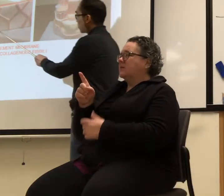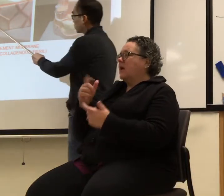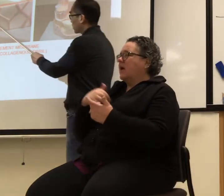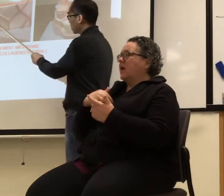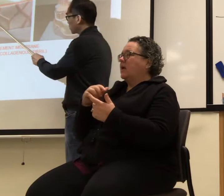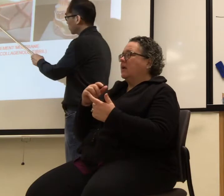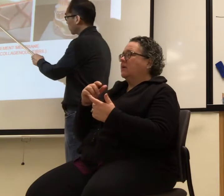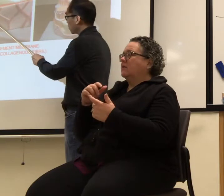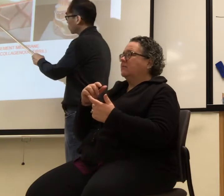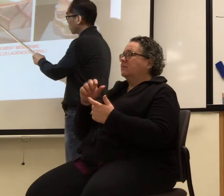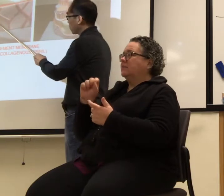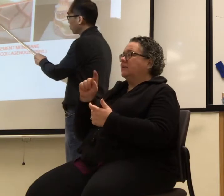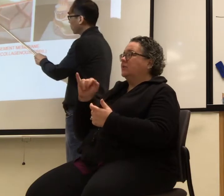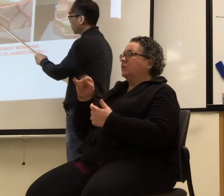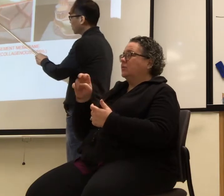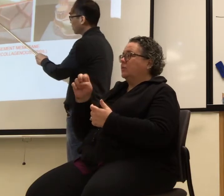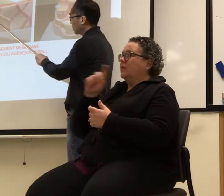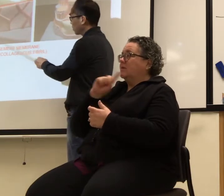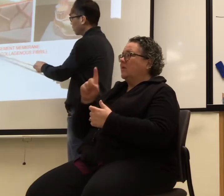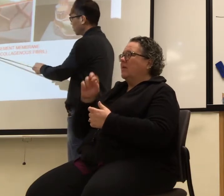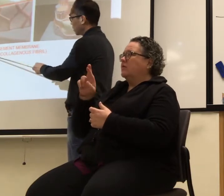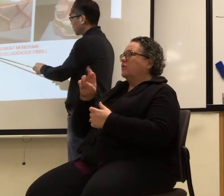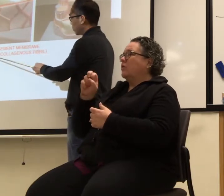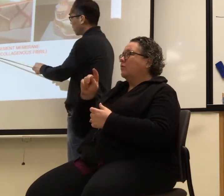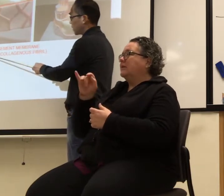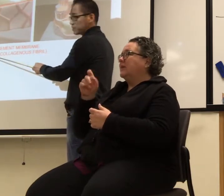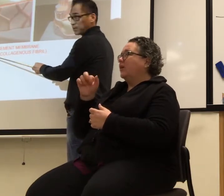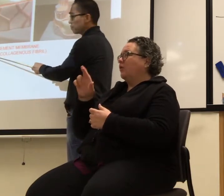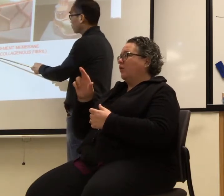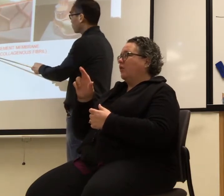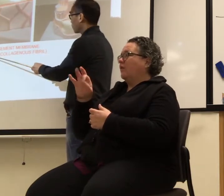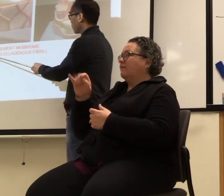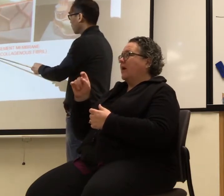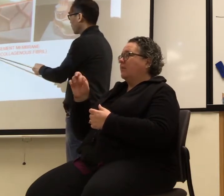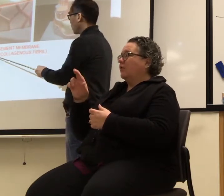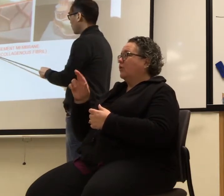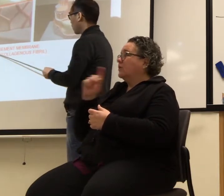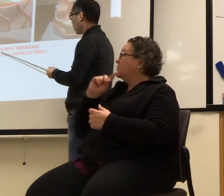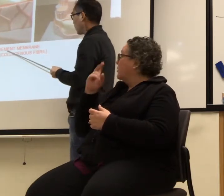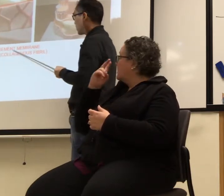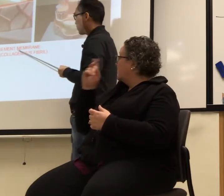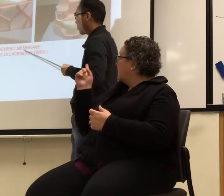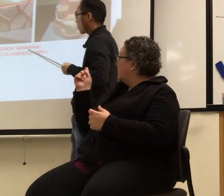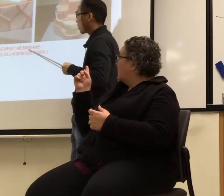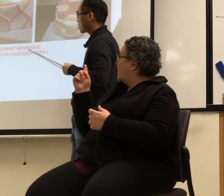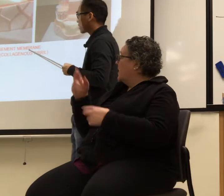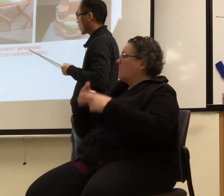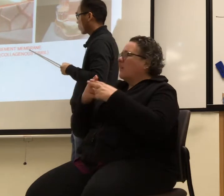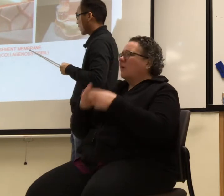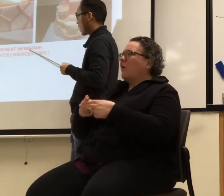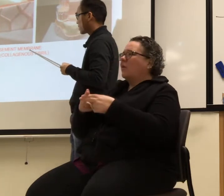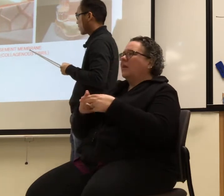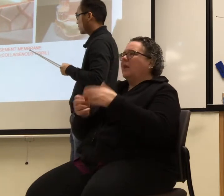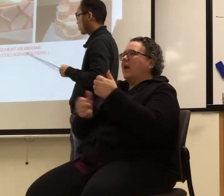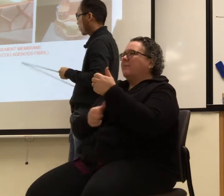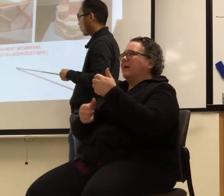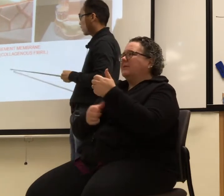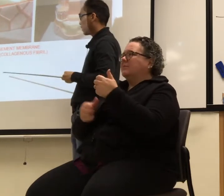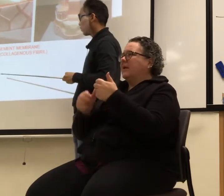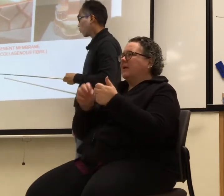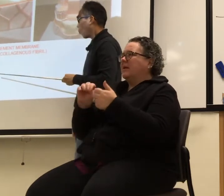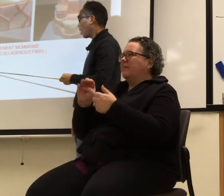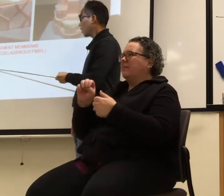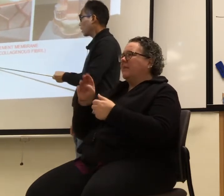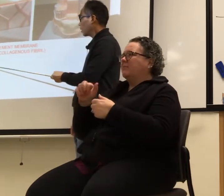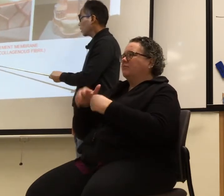reticular fibers there. So there are the 23 is endomysium. They call it a basement membrane. It's kind of what it acts as. You can call